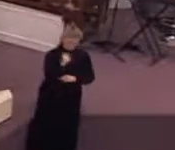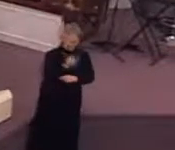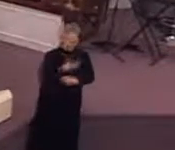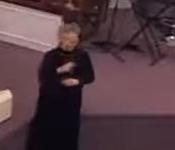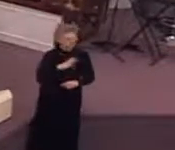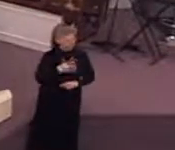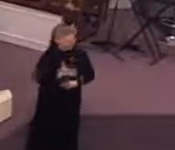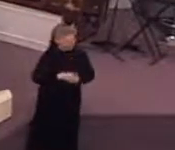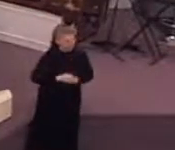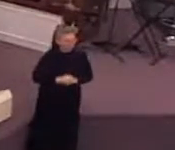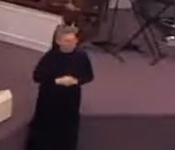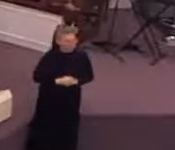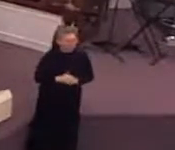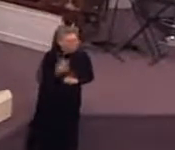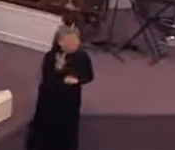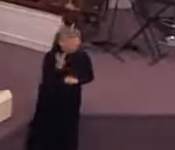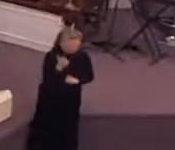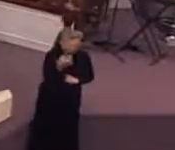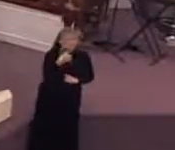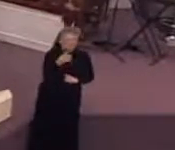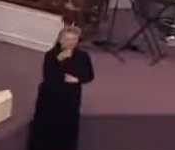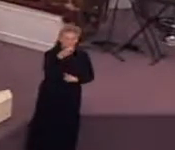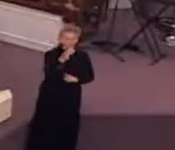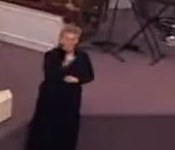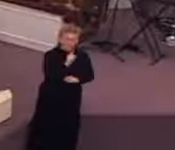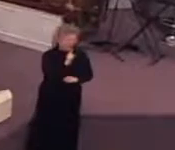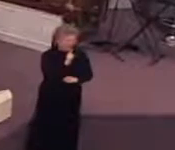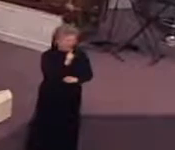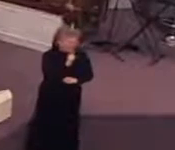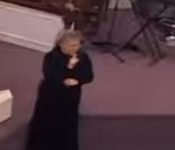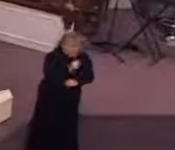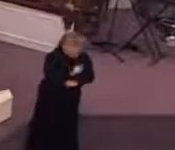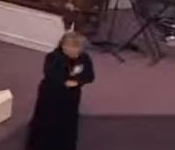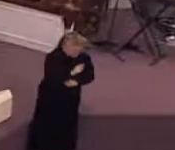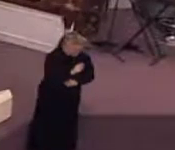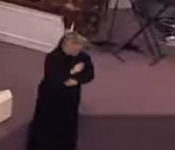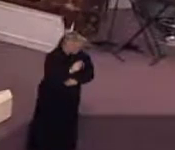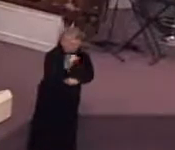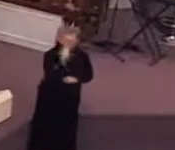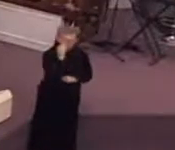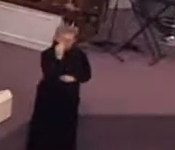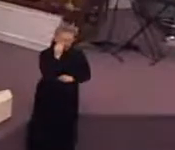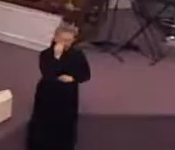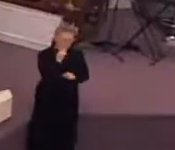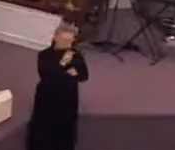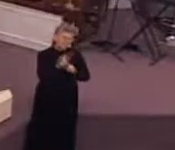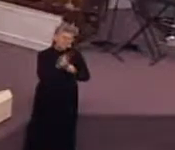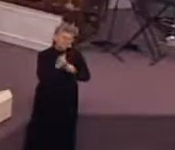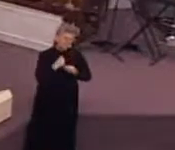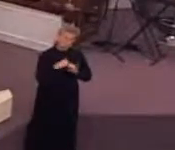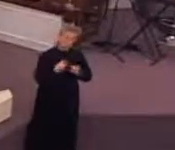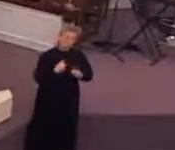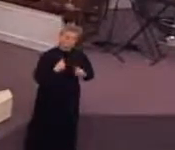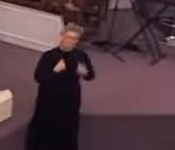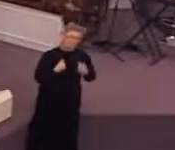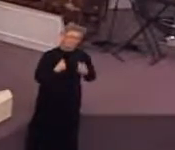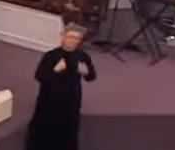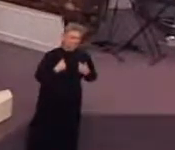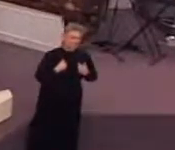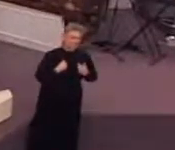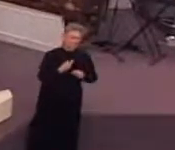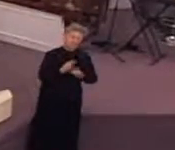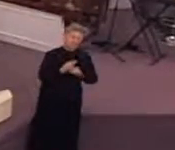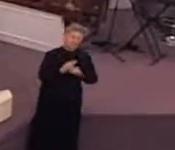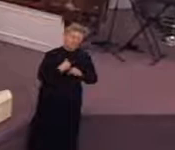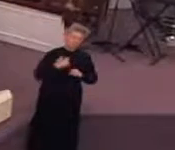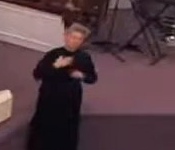okay. Because God is, amen, then we know that He cares about me. He cares about my